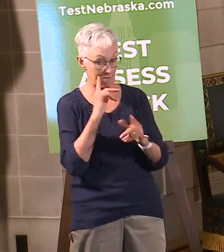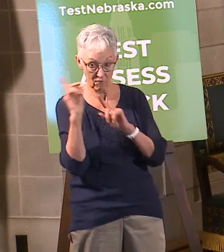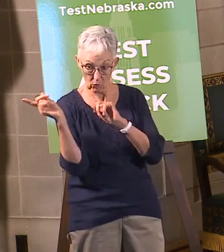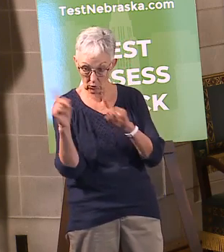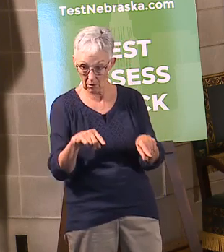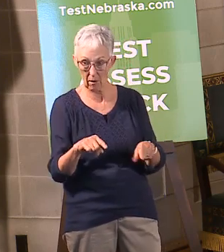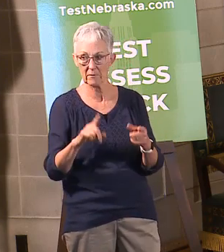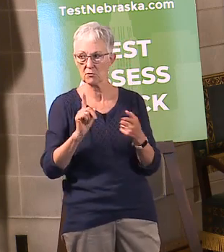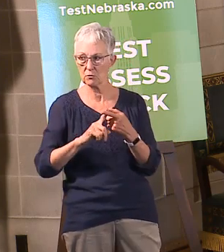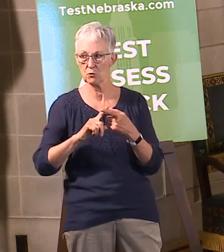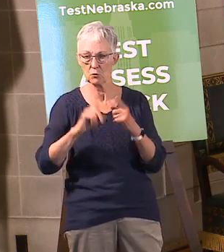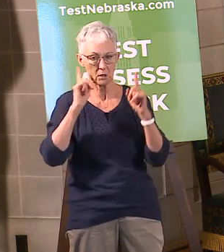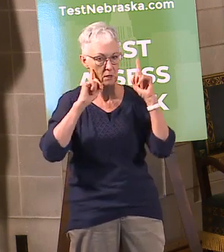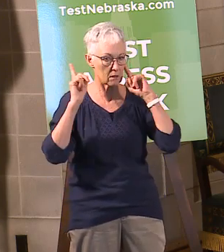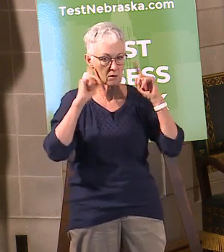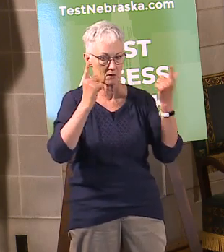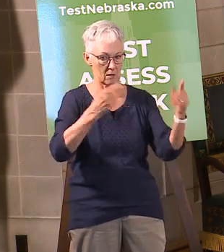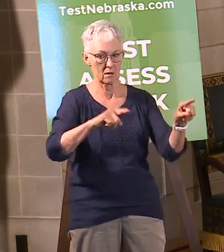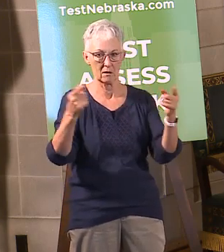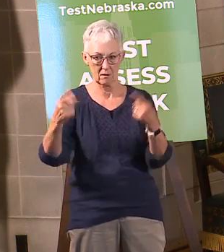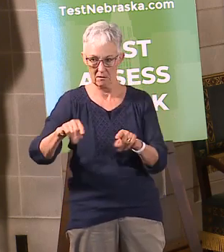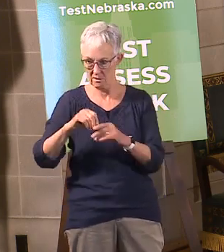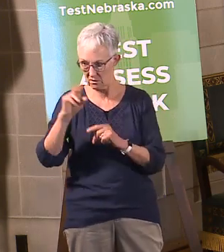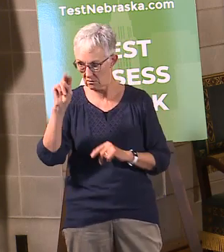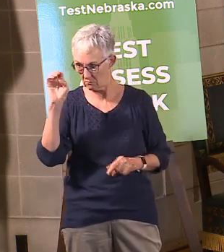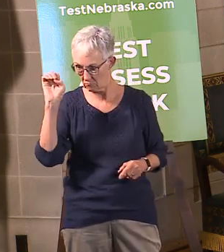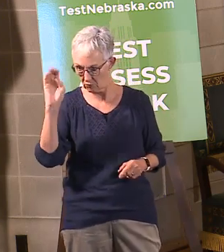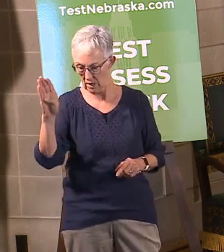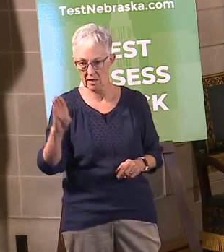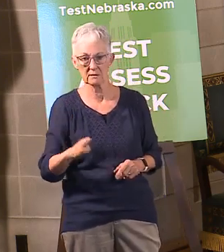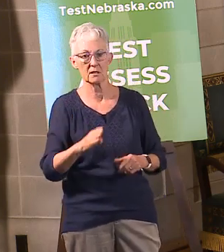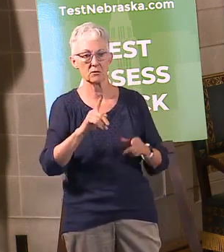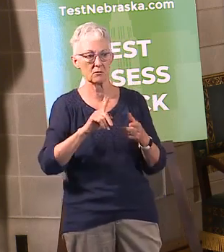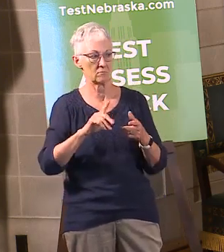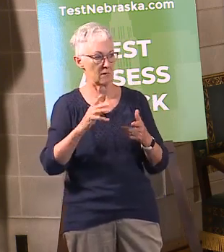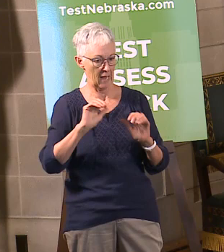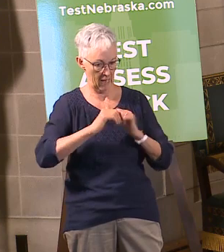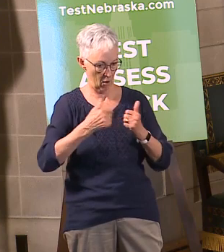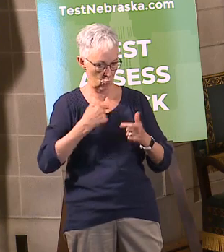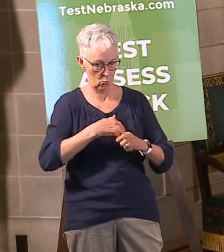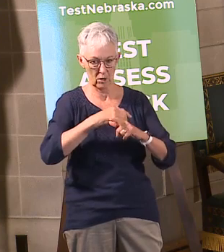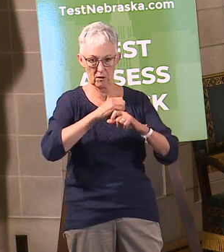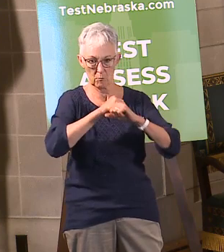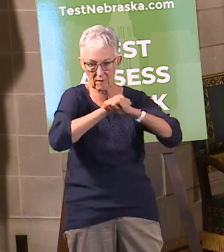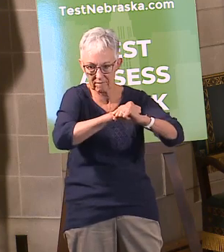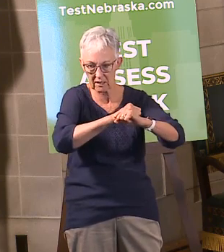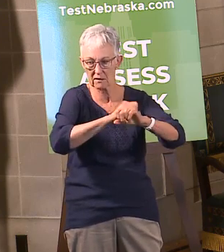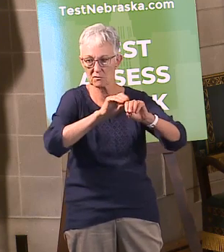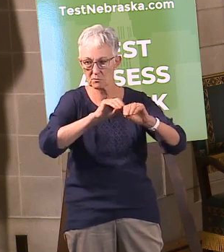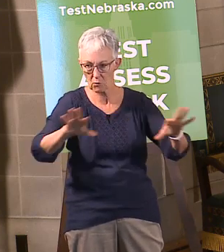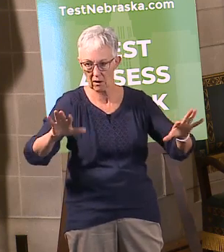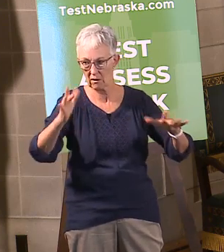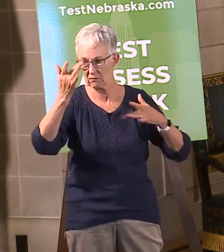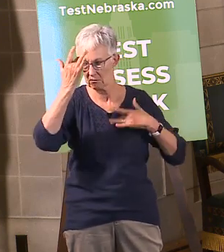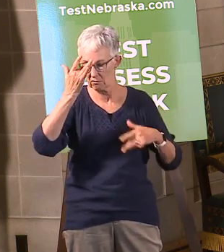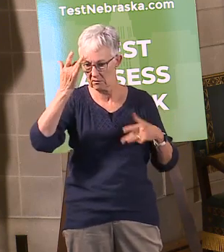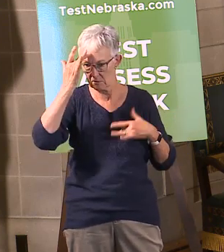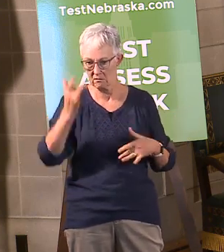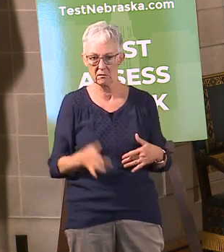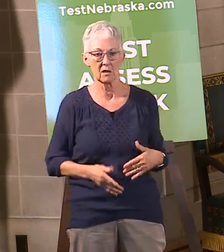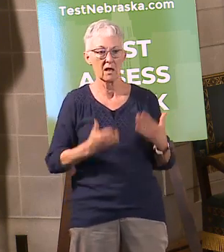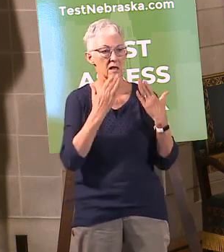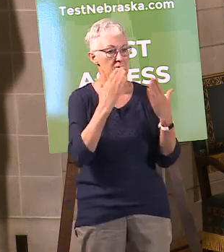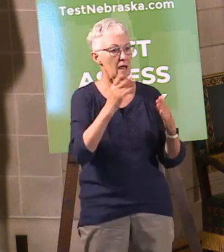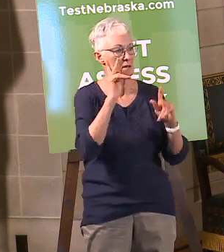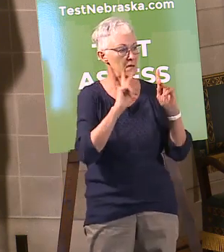to slow the spread of coronavirus here in Nebraska. I want to thank all the Nebraskans who are working so hard to prevent the spread